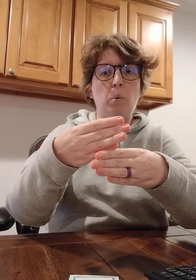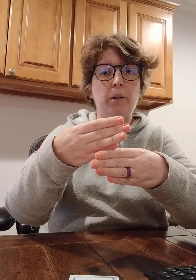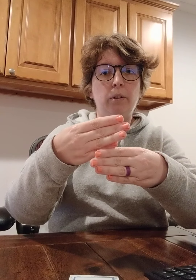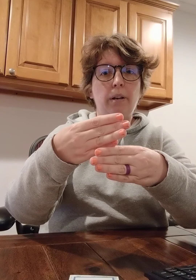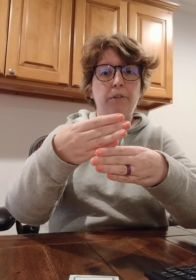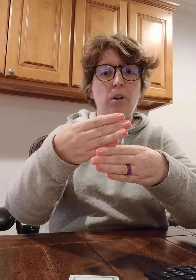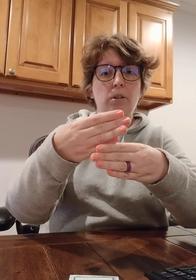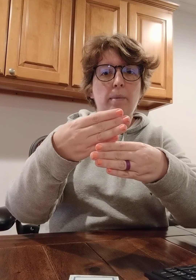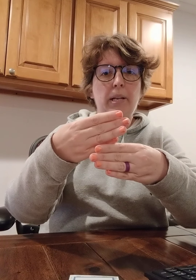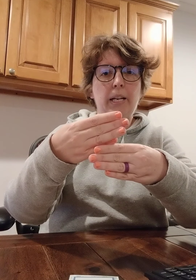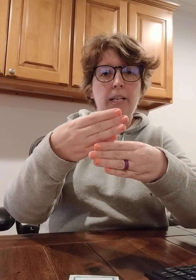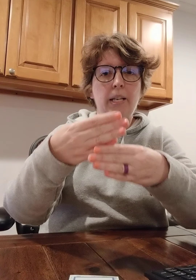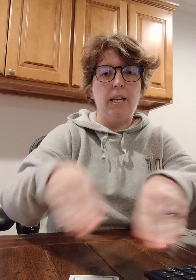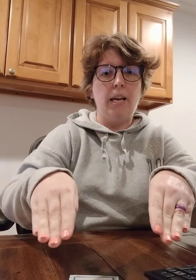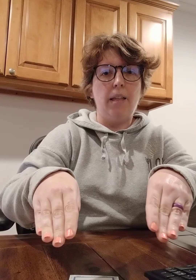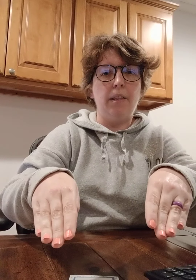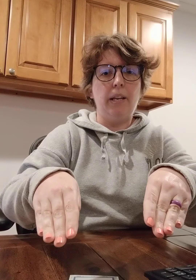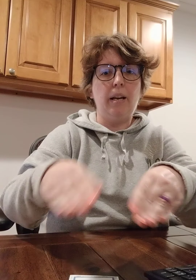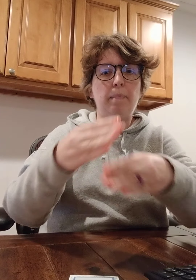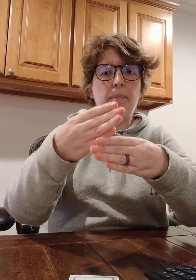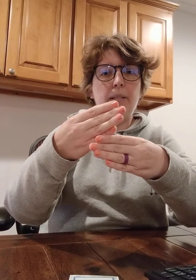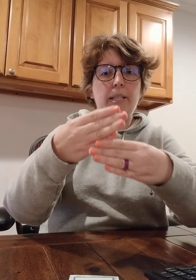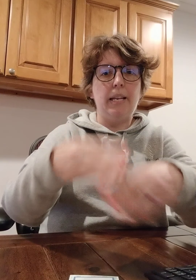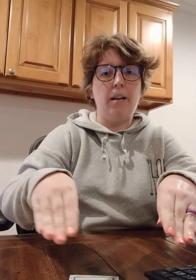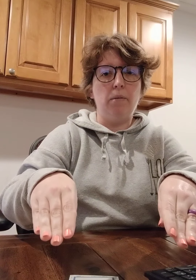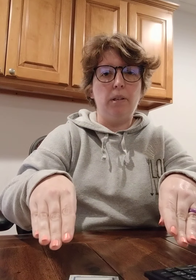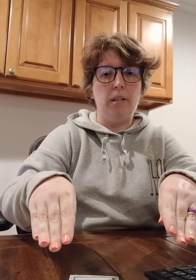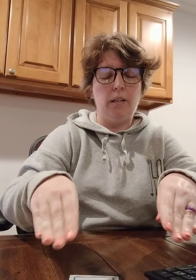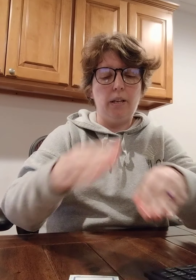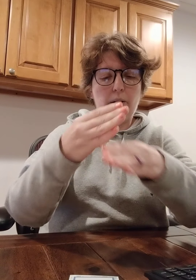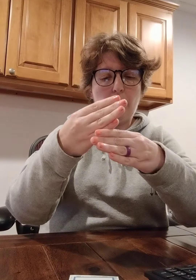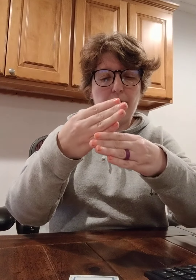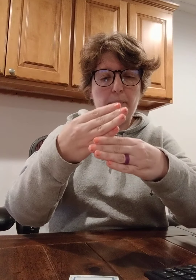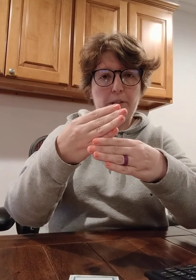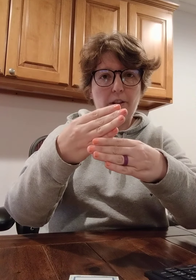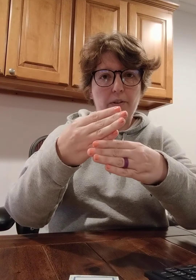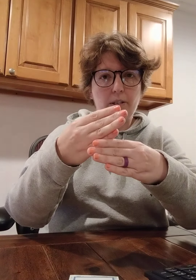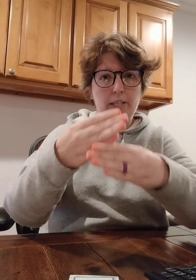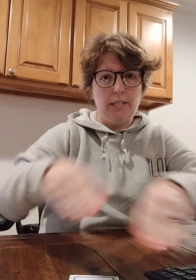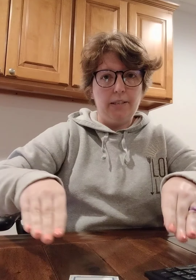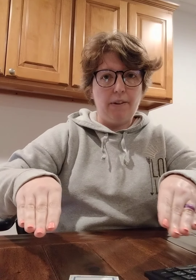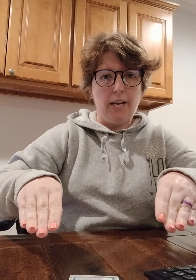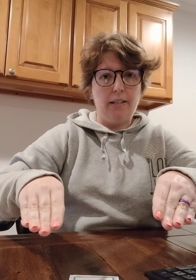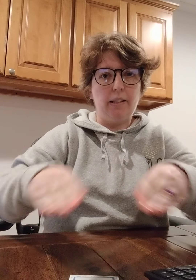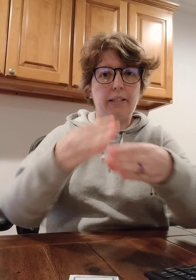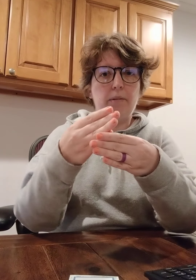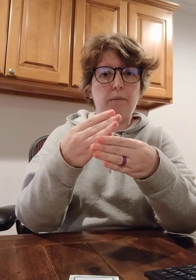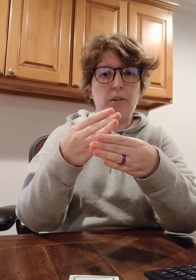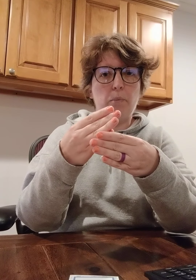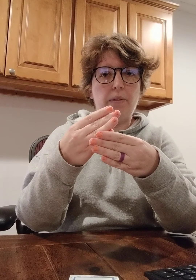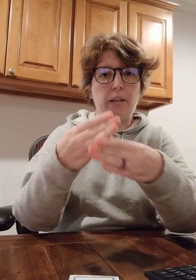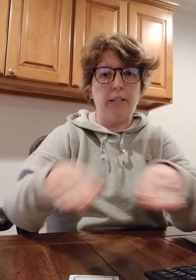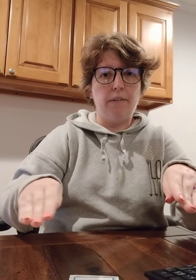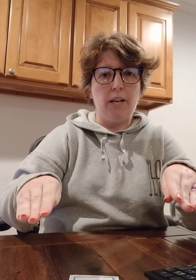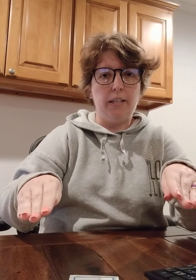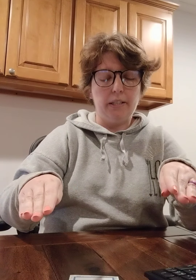pointer of your non-dominant hand, and then they come down and away from each other. Divide. Like there's one thing dividing into